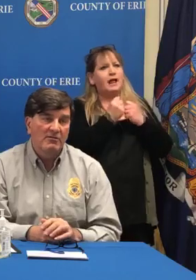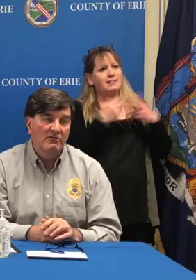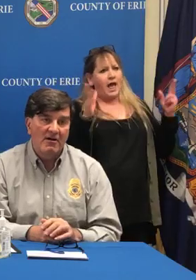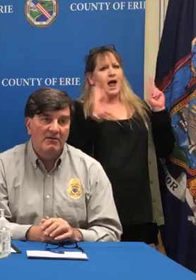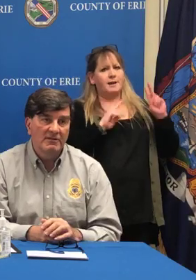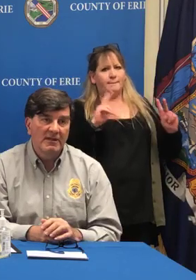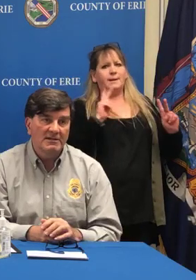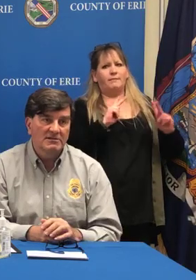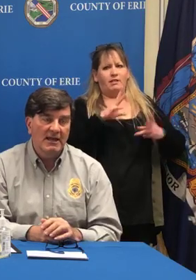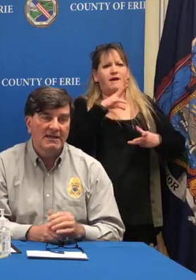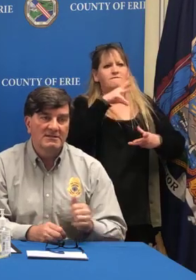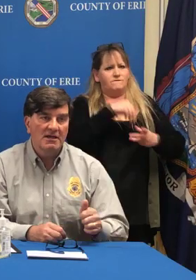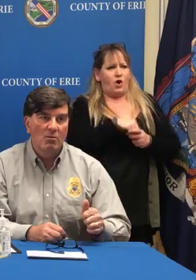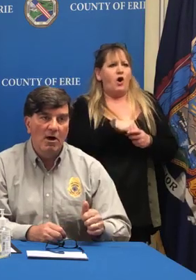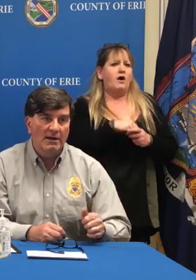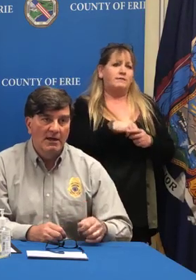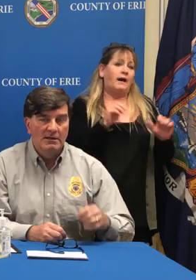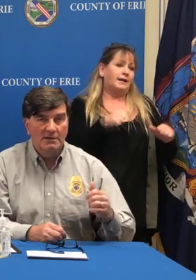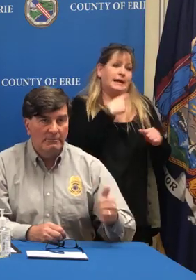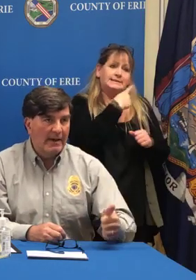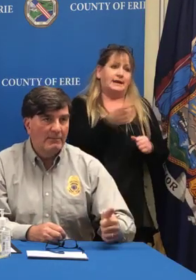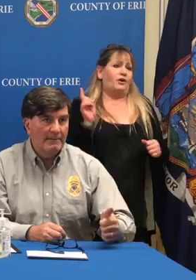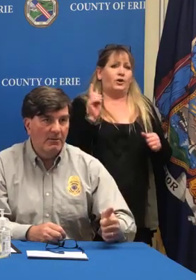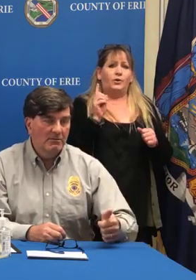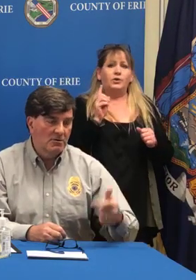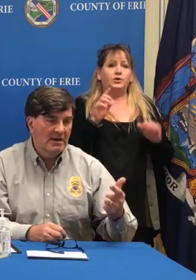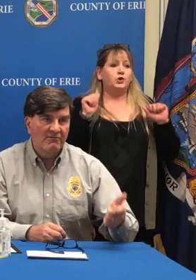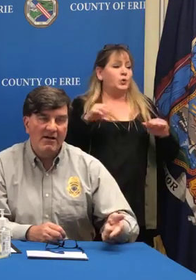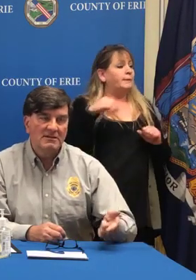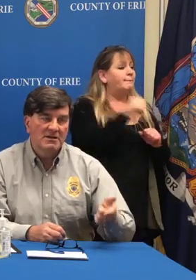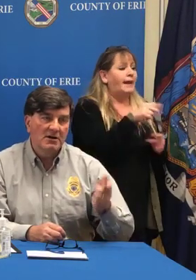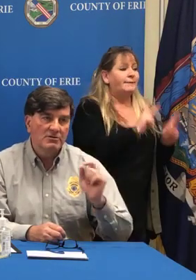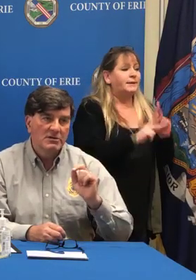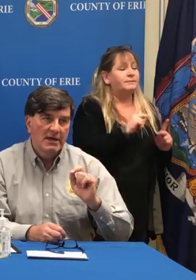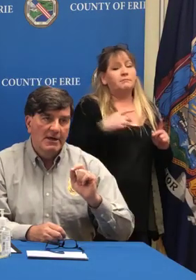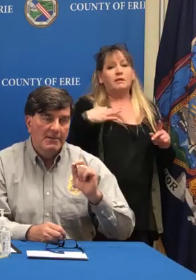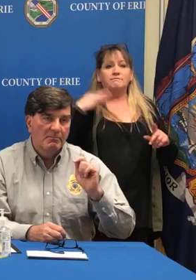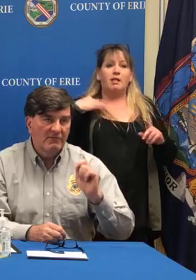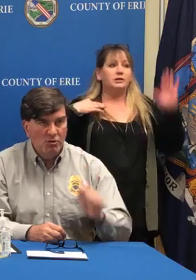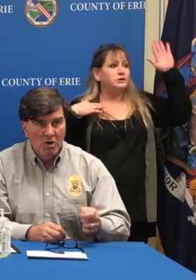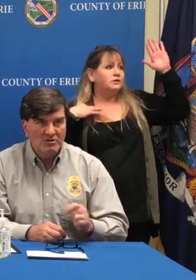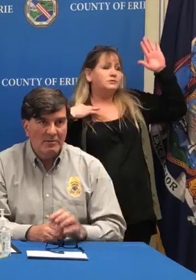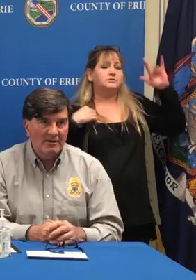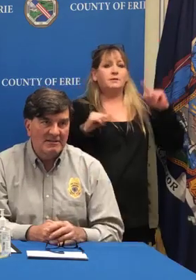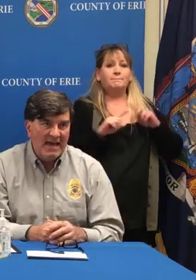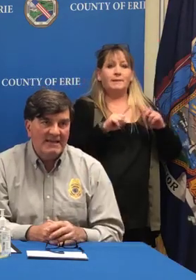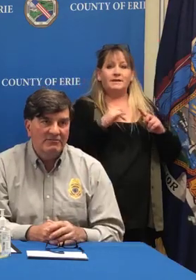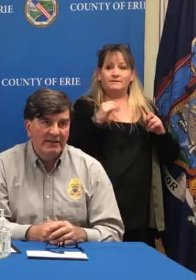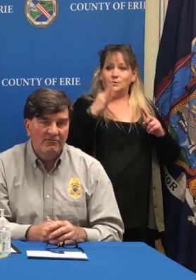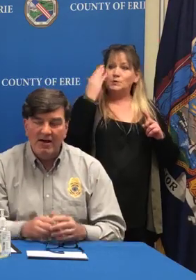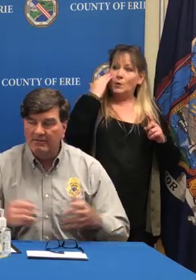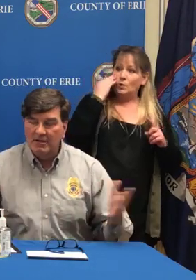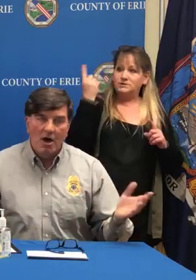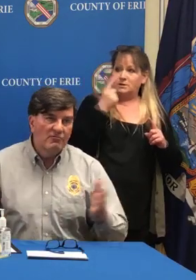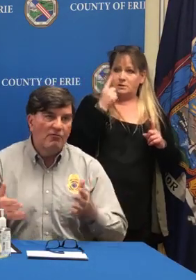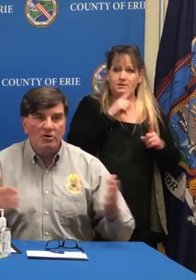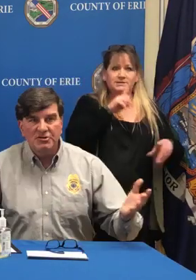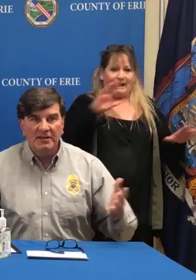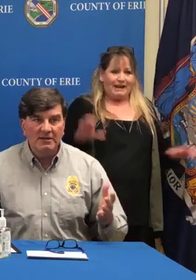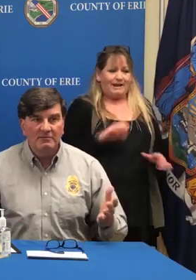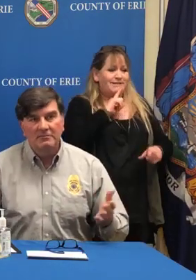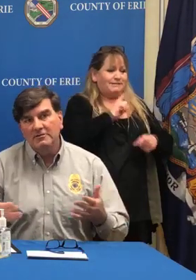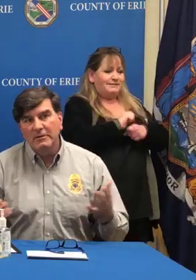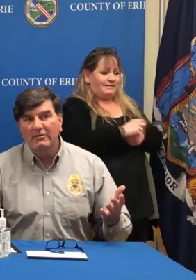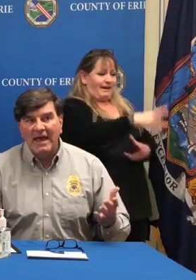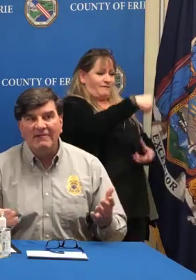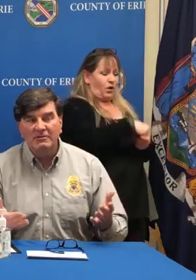people that are involved in this, and I can tell you what, you can pay people, you can have volunteers, but if you know somebody that's actively involved,